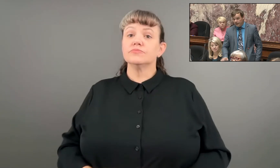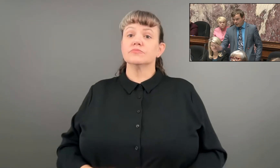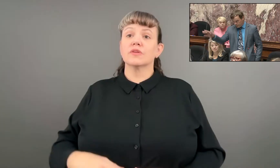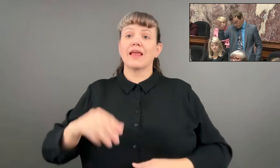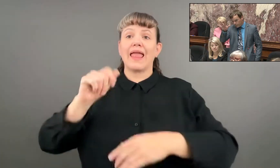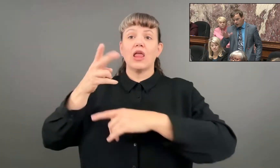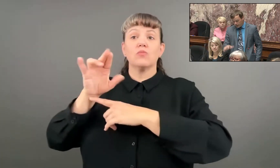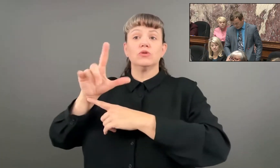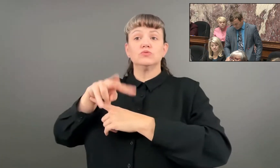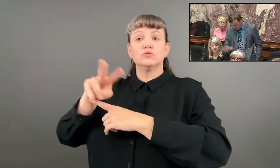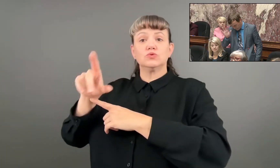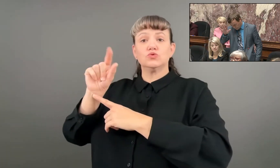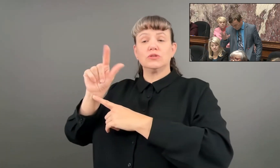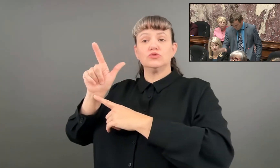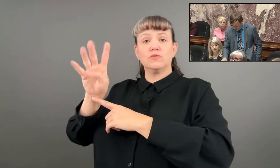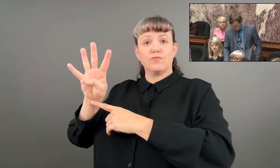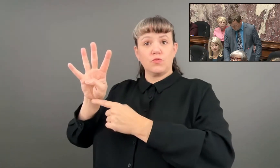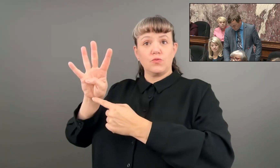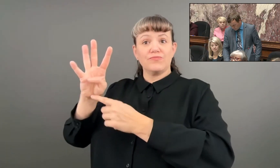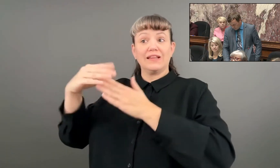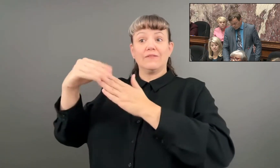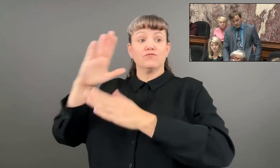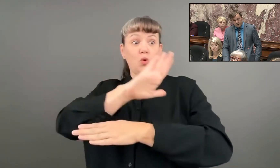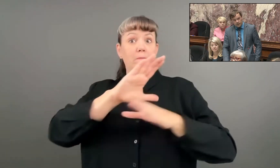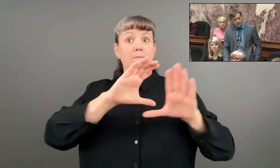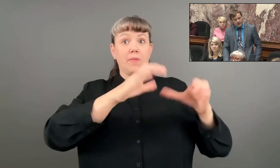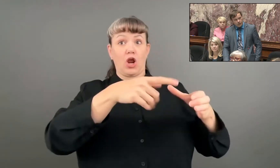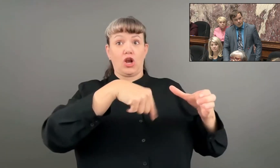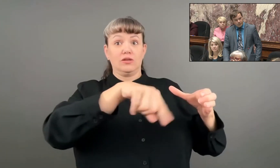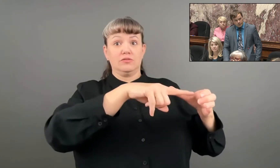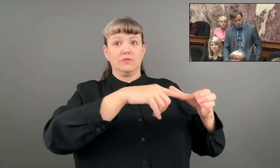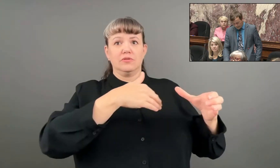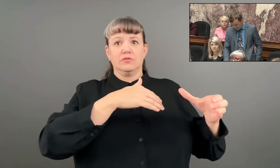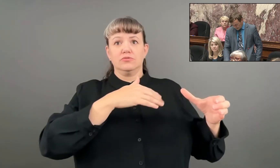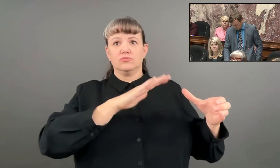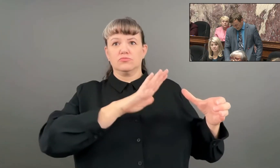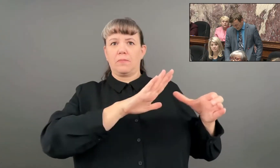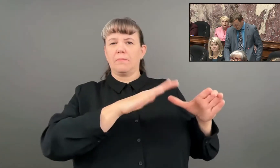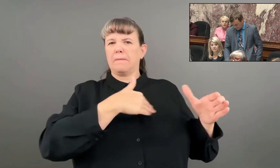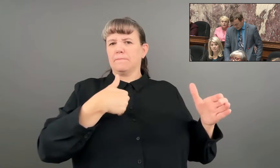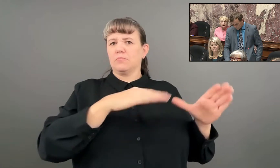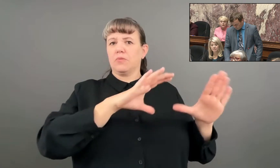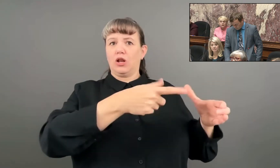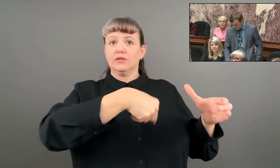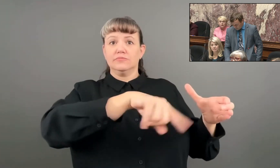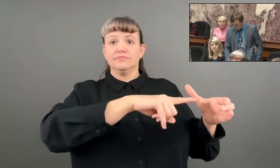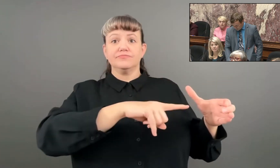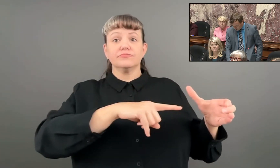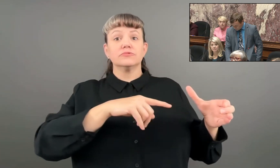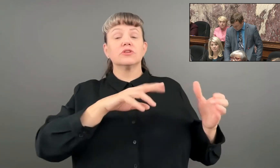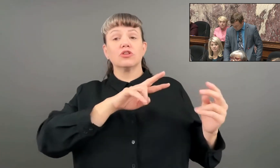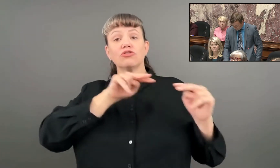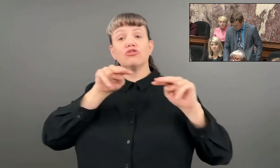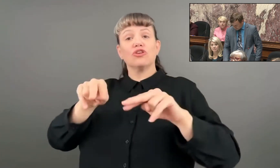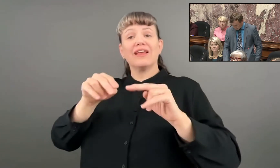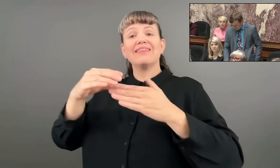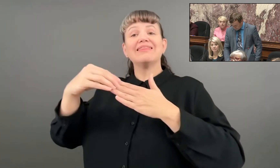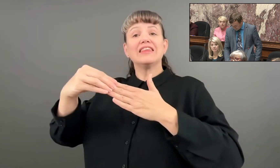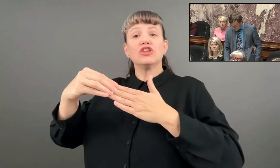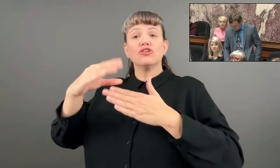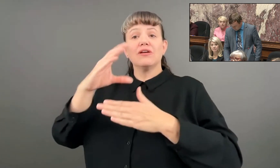the leader of your party, of the members' party, looked the leaders and elders from Haida in the eye and said, quote, "I want to start by